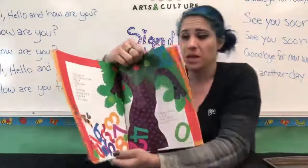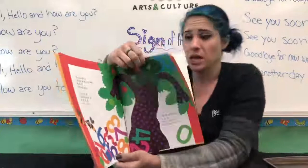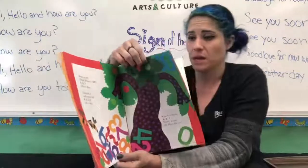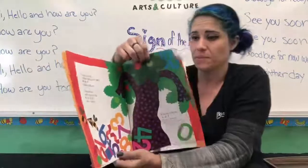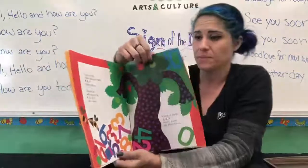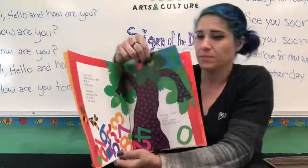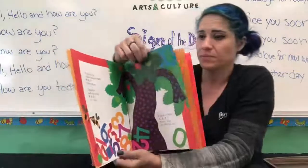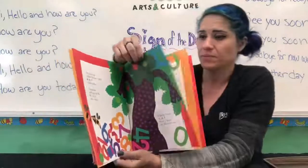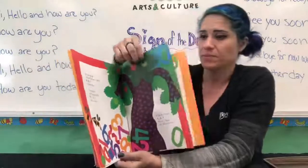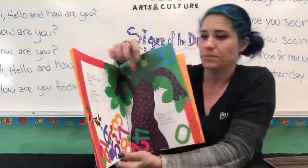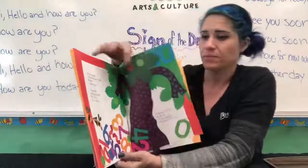plan.